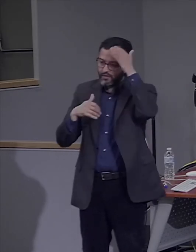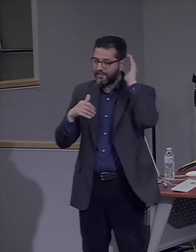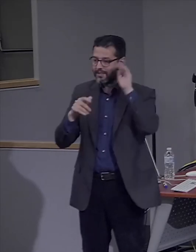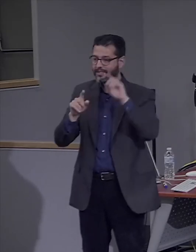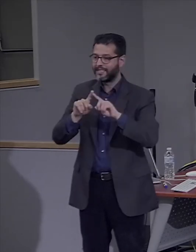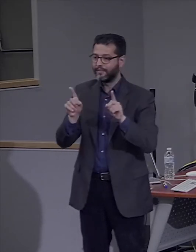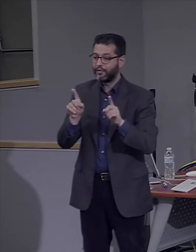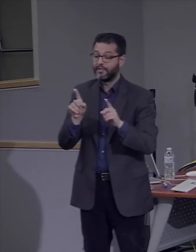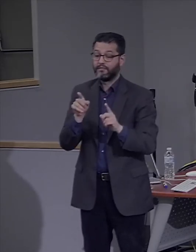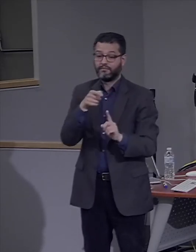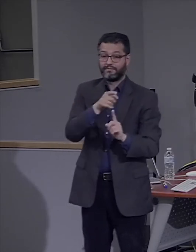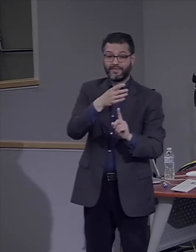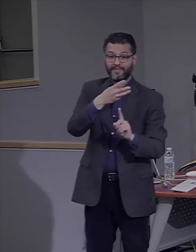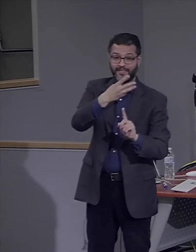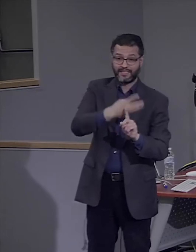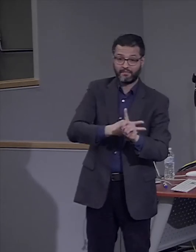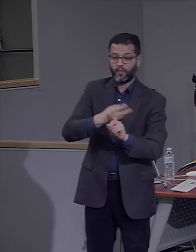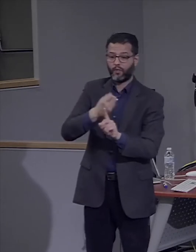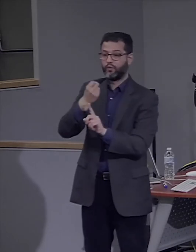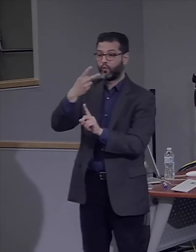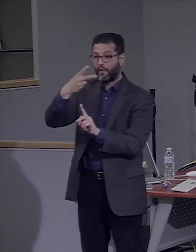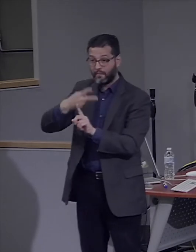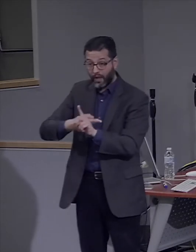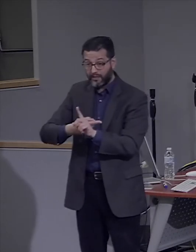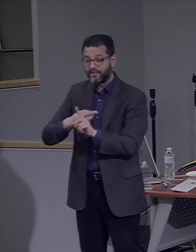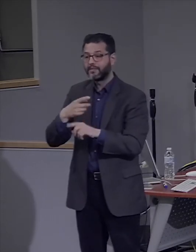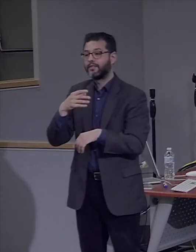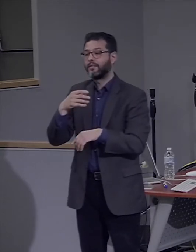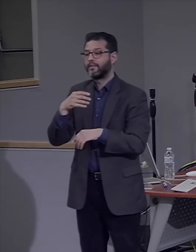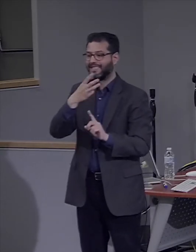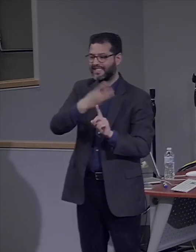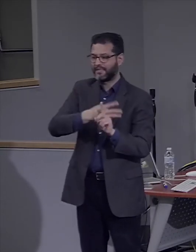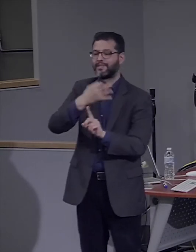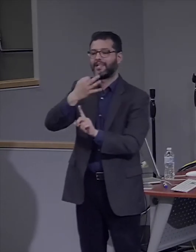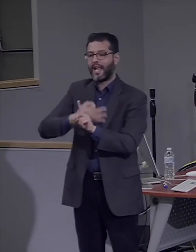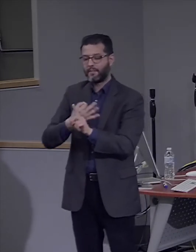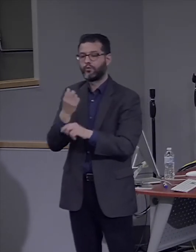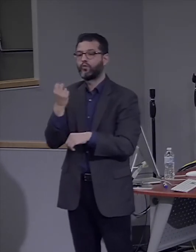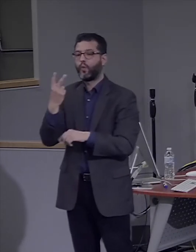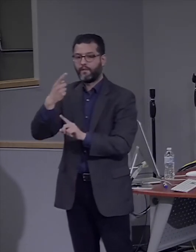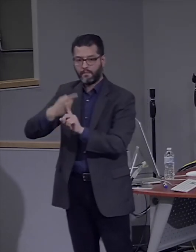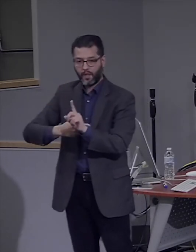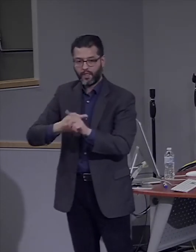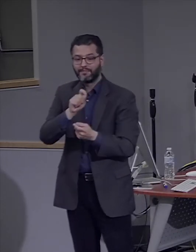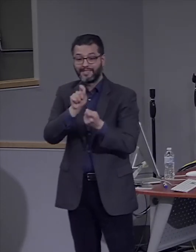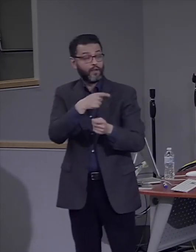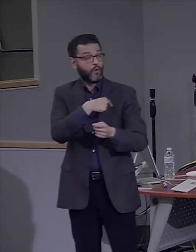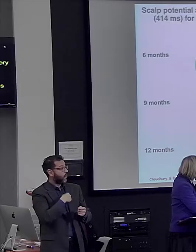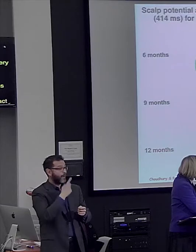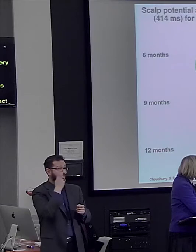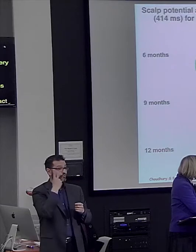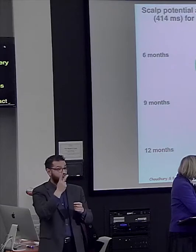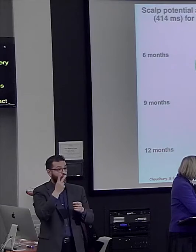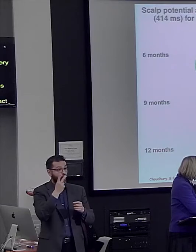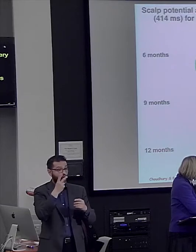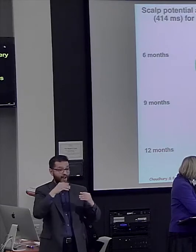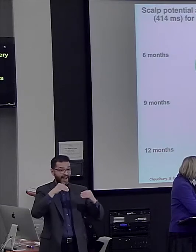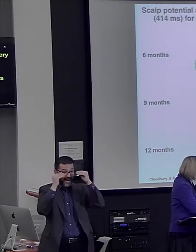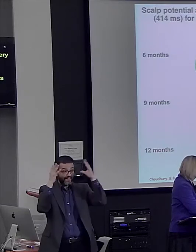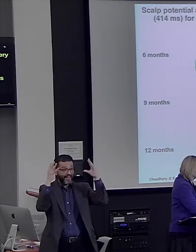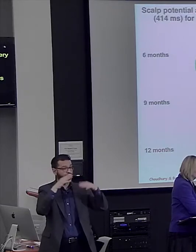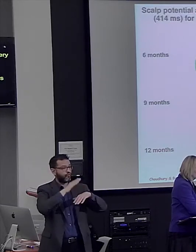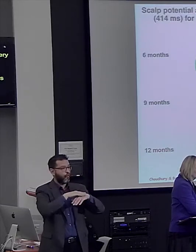nine and twelve months specifically we saw suppressed activation on the left as compared to